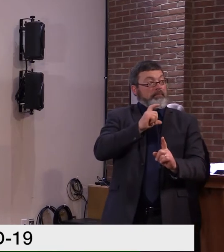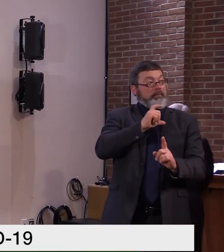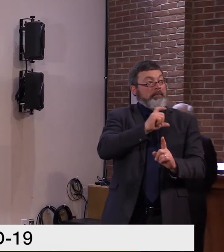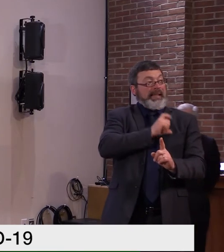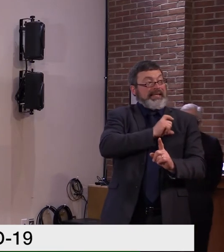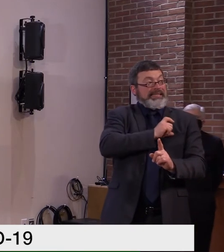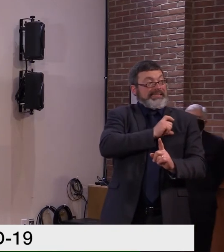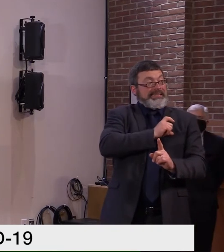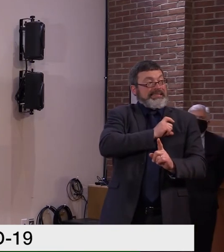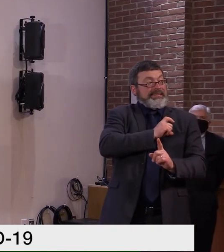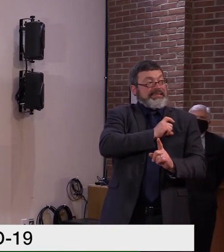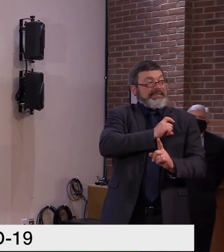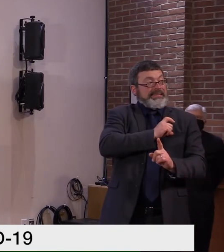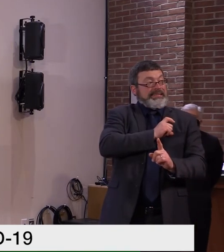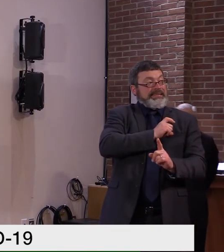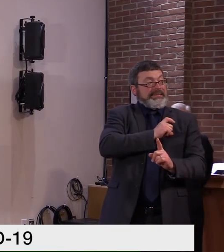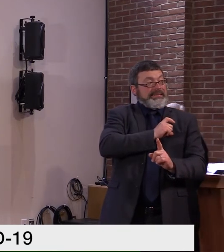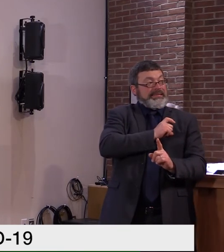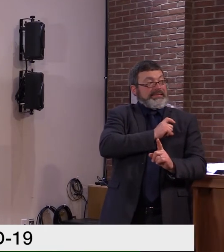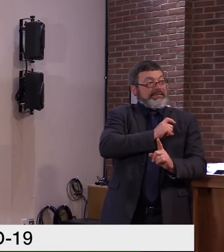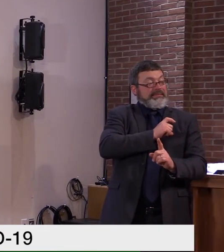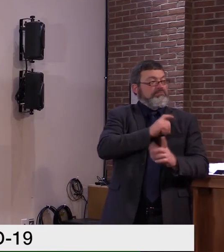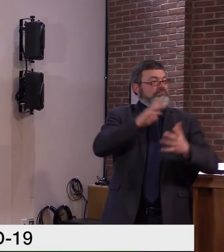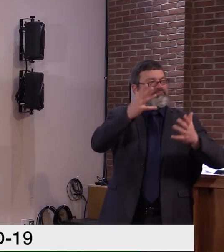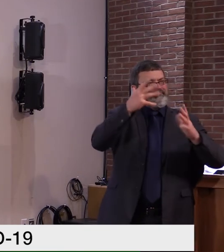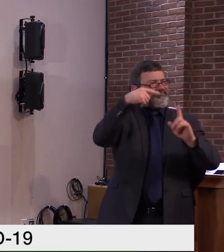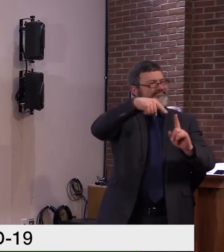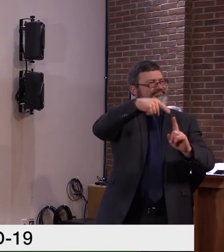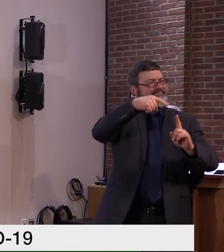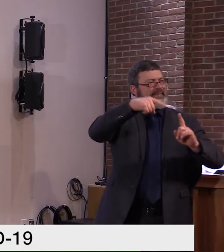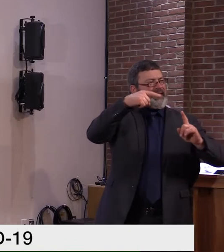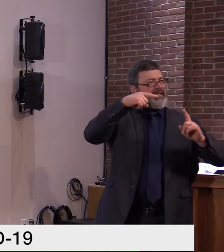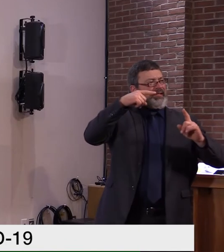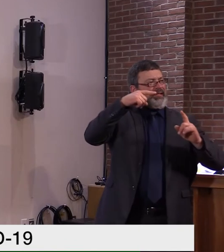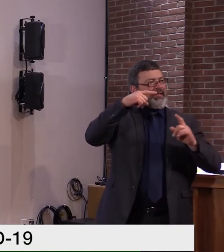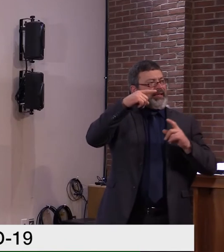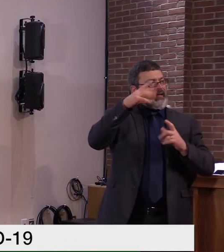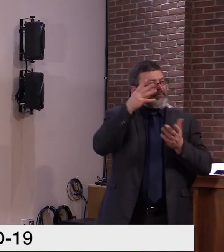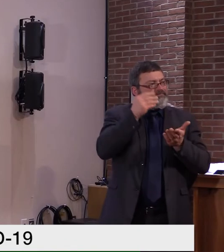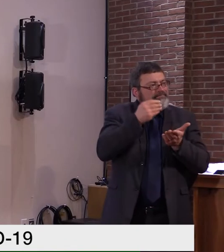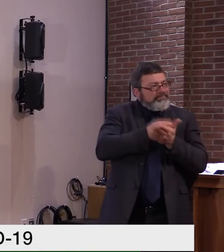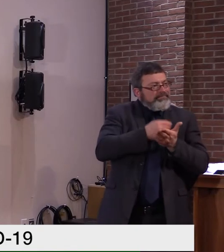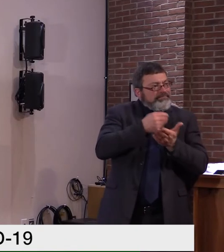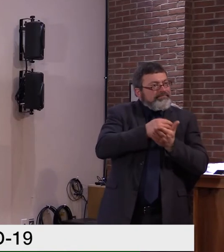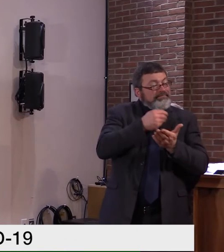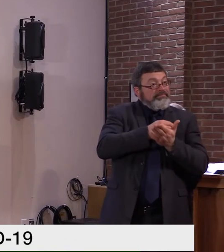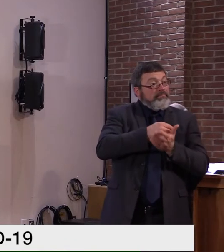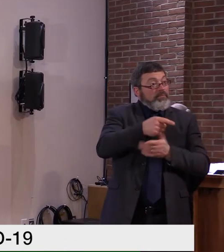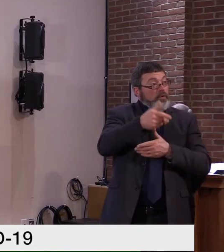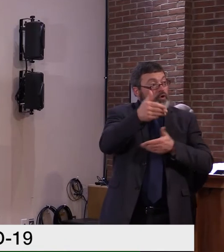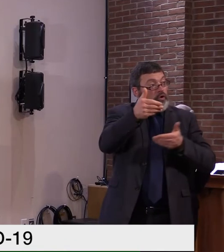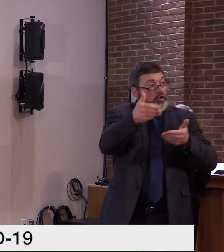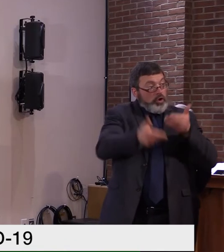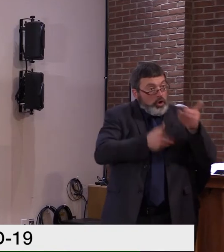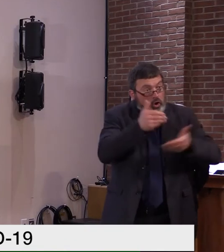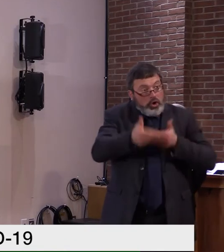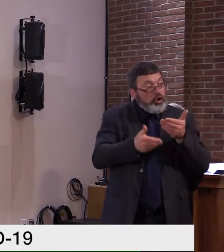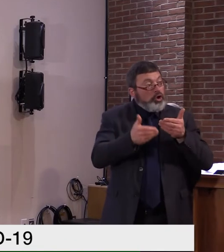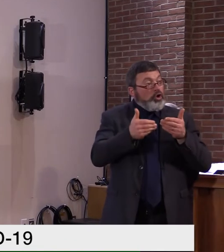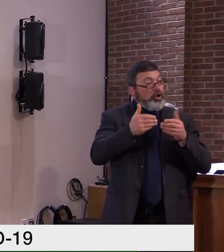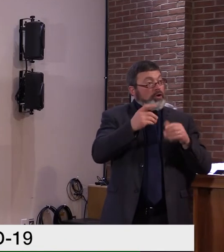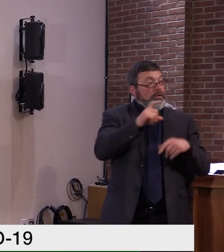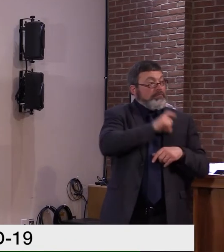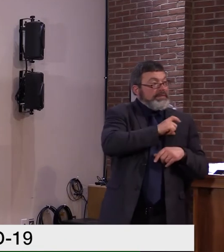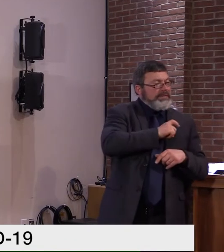For example, new hiring and promotion systems in all law enforcement agencies statewide